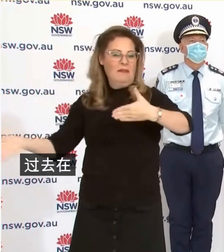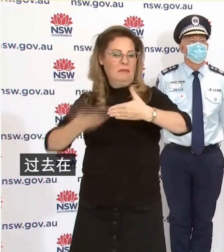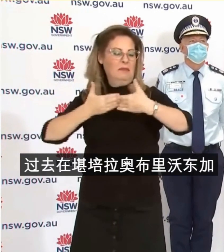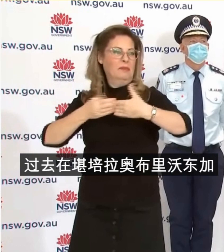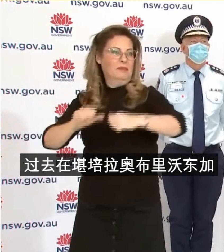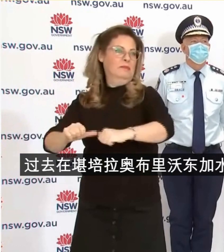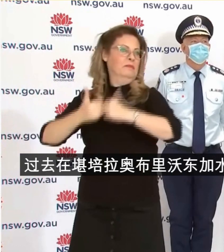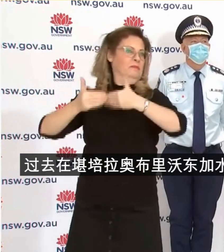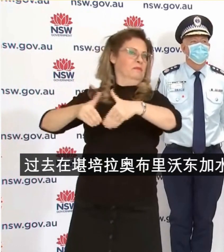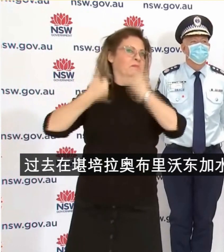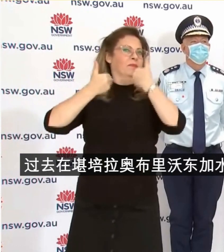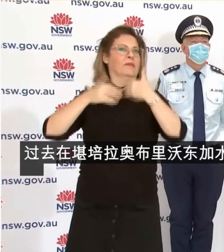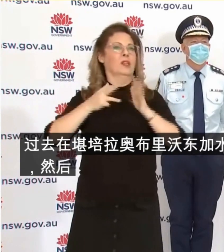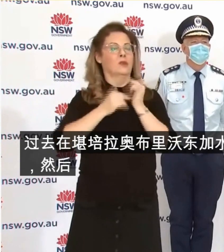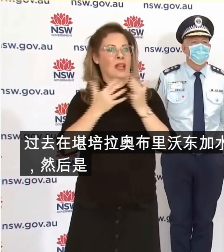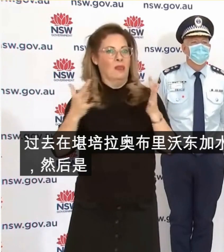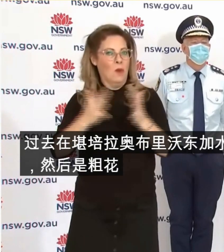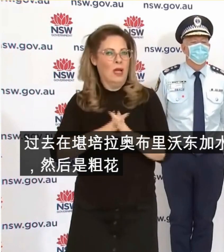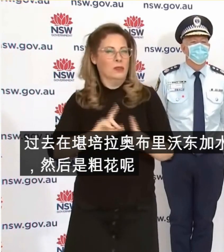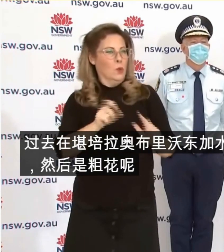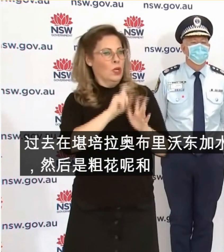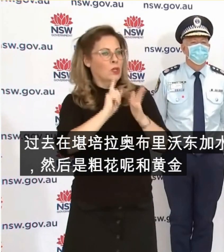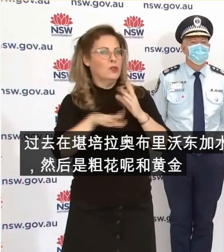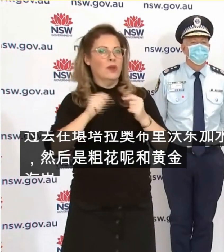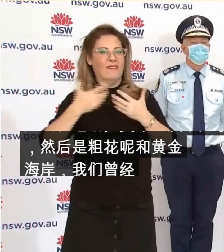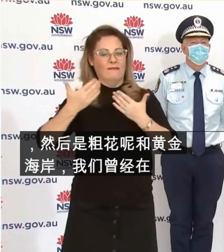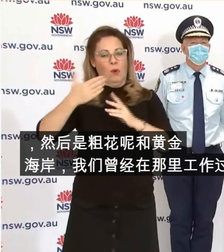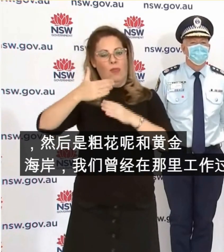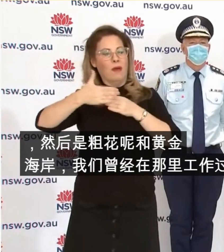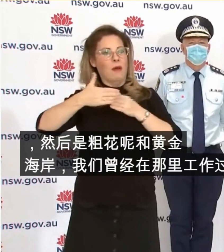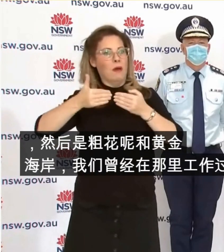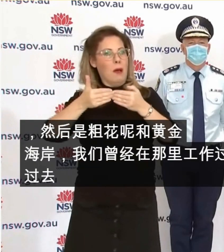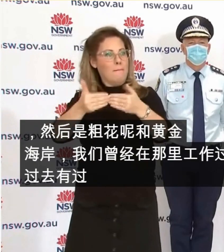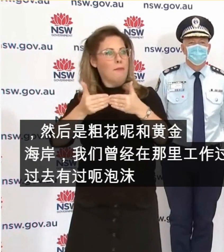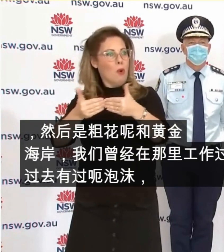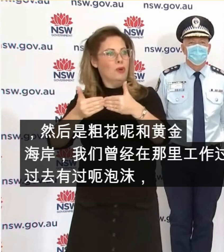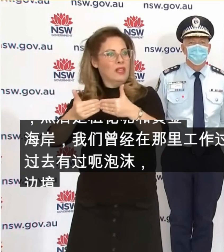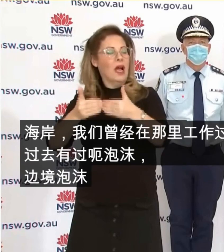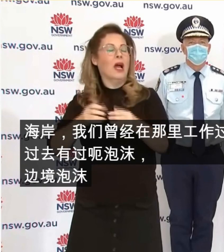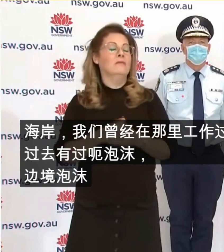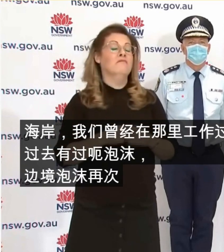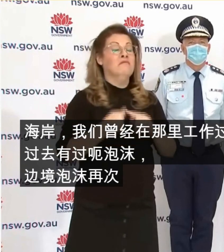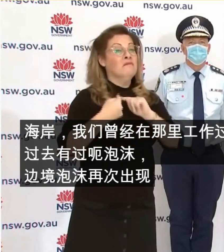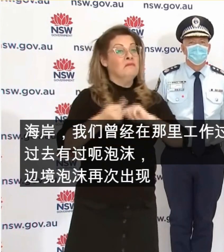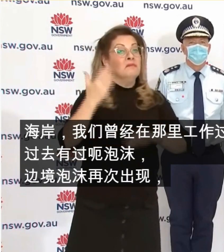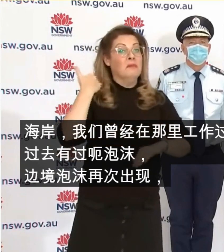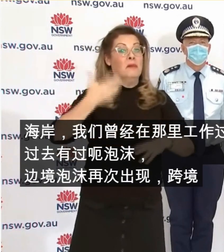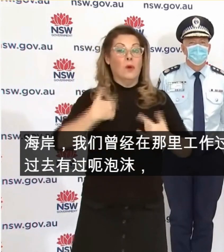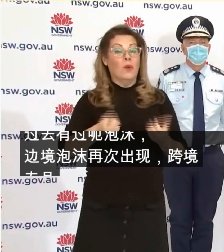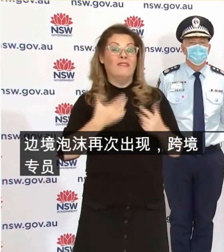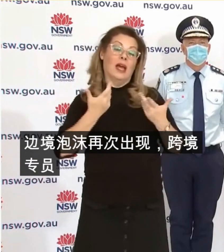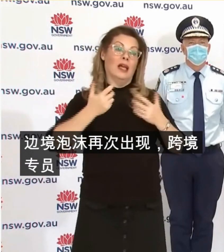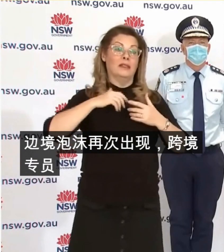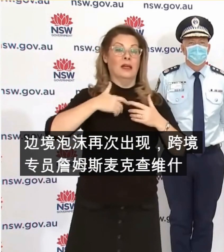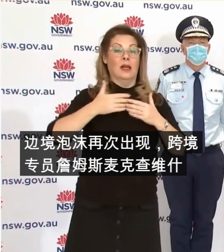in the past, down at Albury, Wodonga, Queanbeyan, Canberra, and then Tweed and the Gold Coast, we've had bubbles in the past, border bubbles. Again,